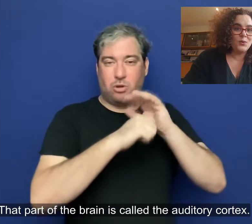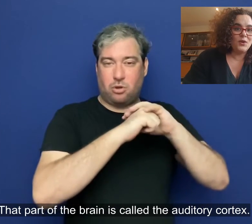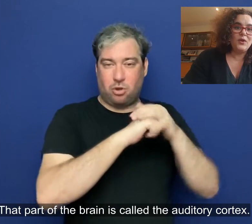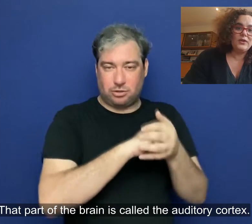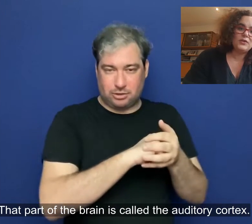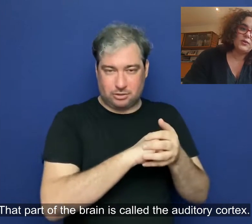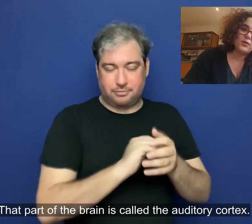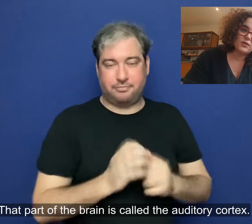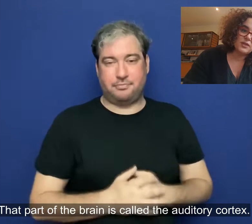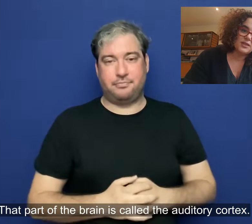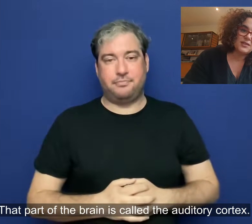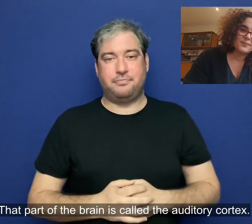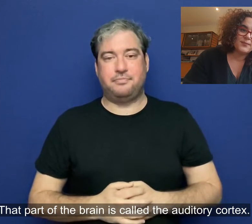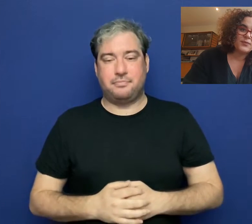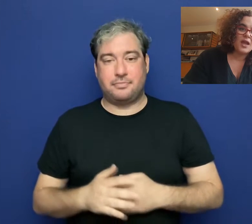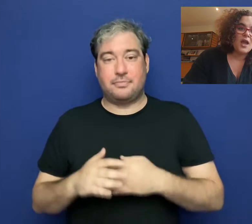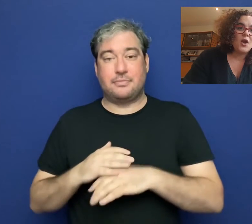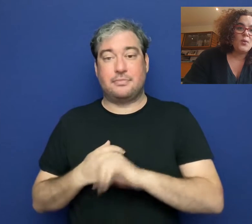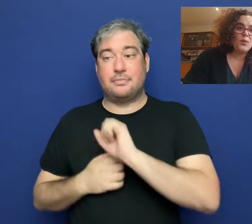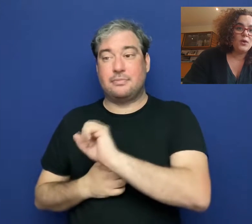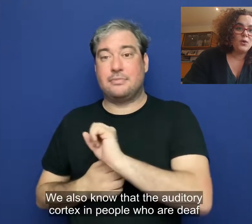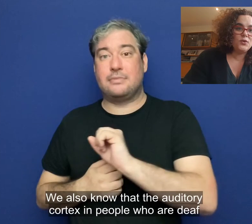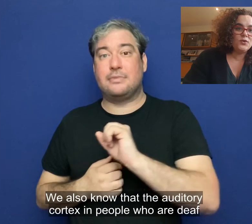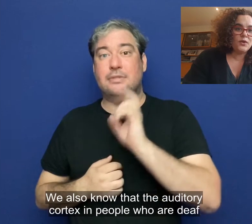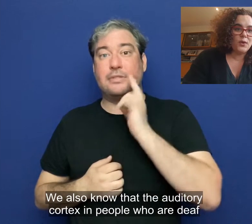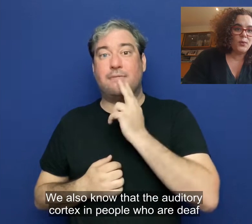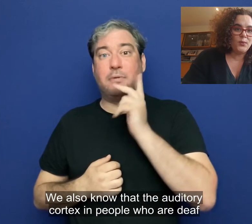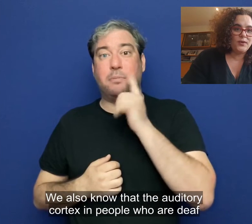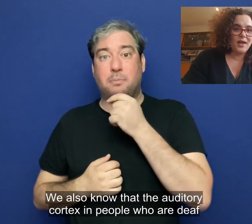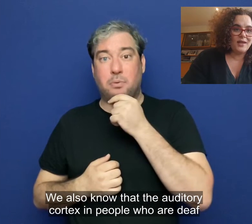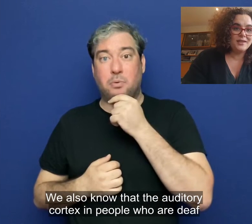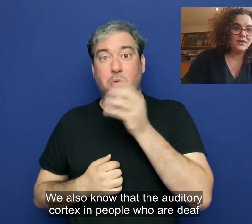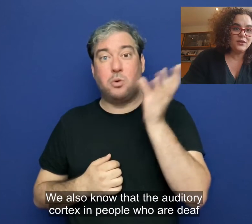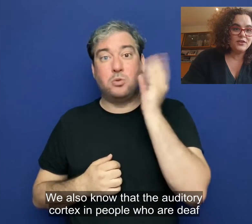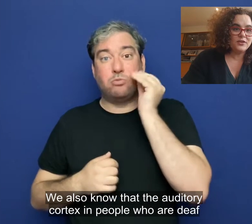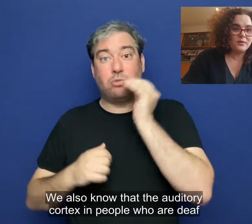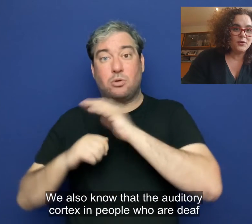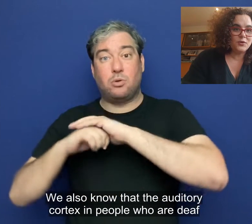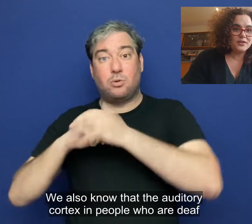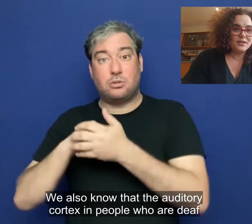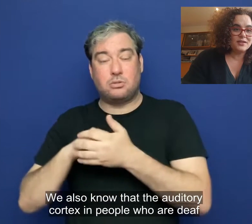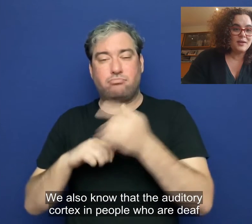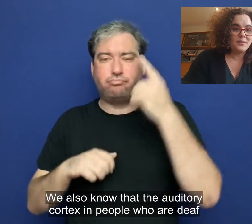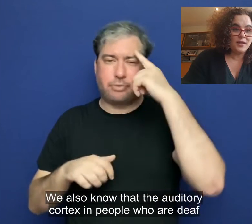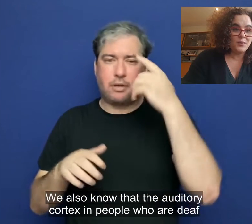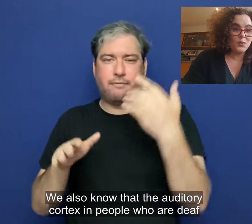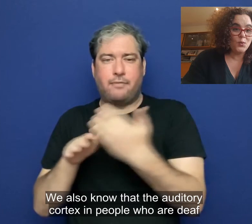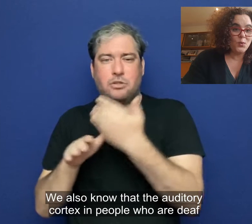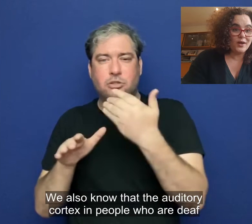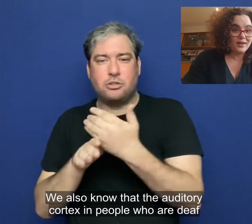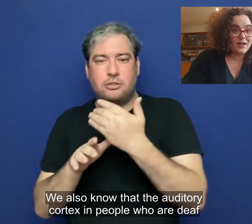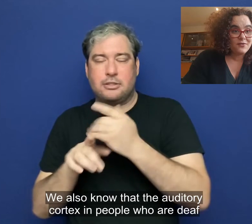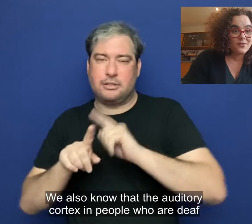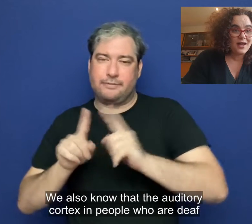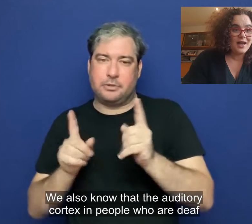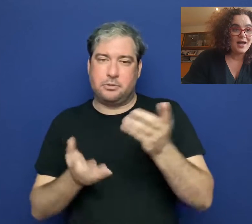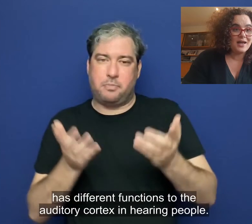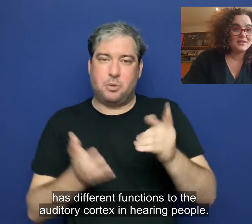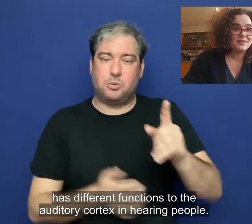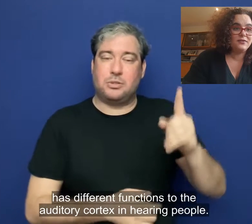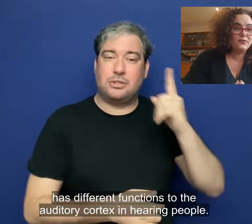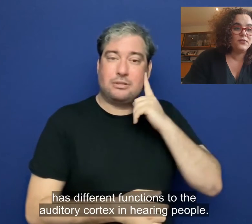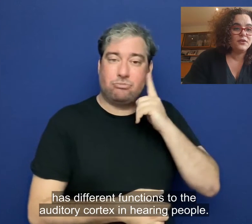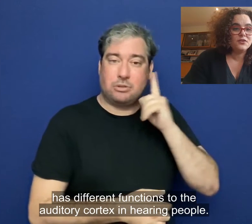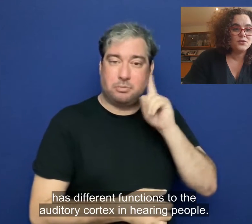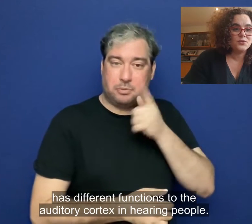is called auditory cortex. We also know that the auditory cortex in people who are deaf